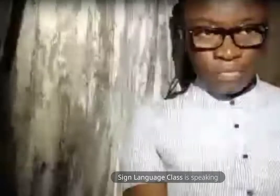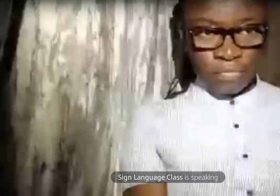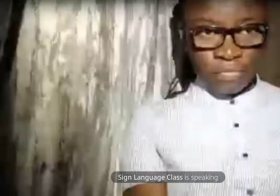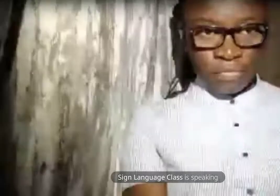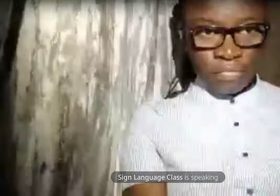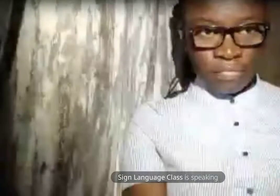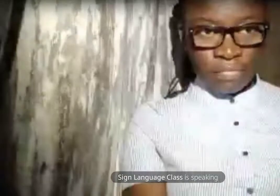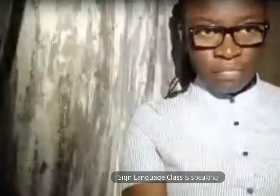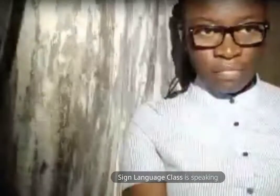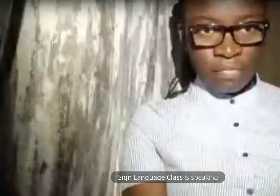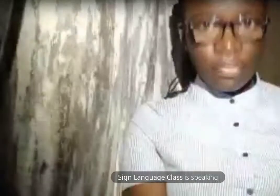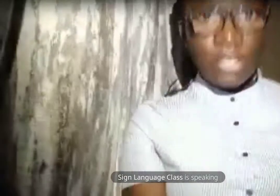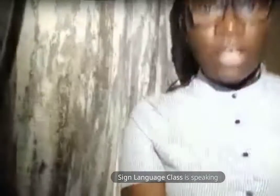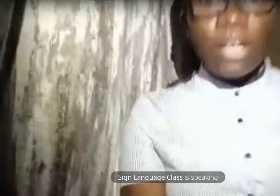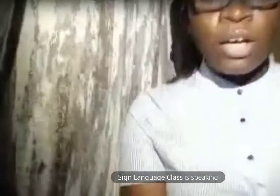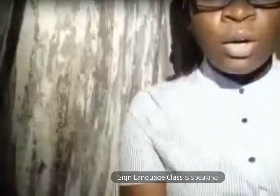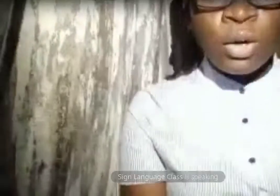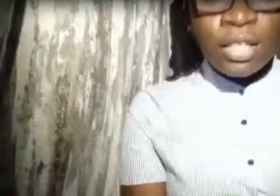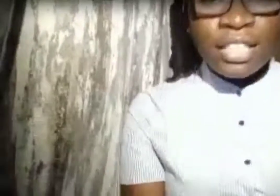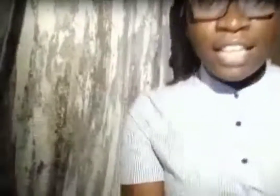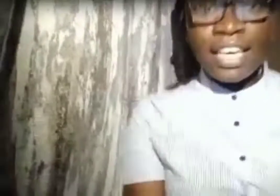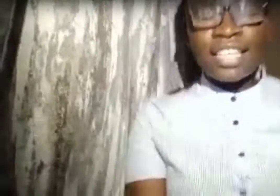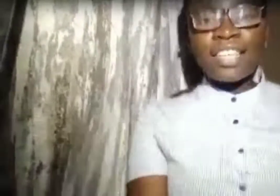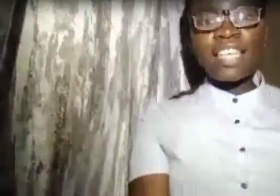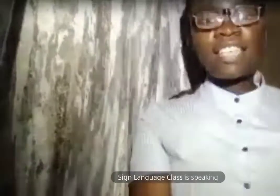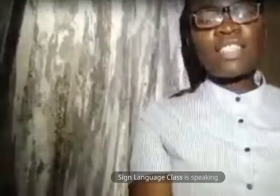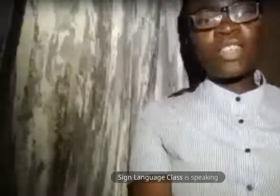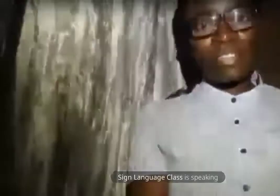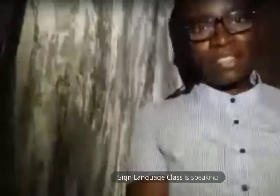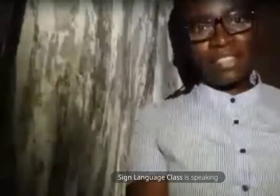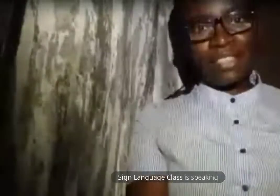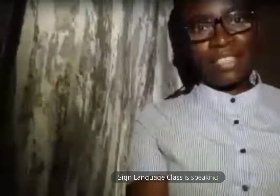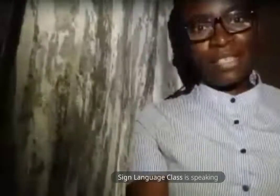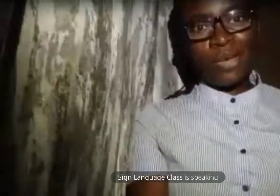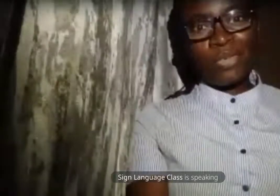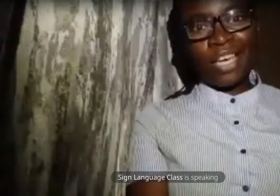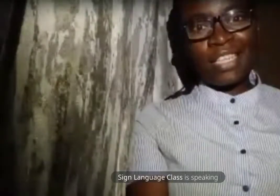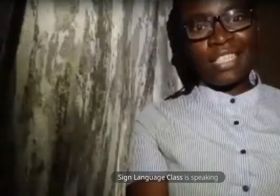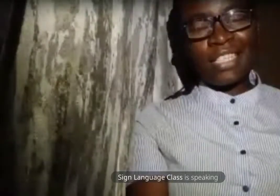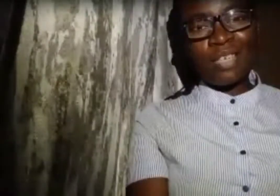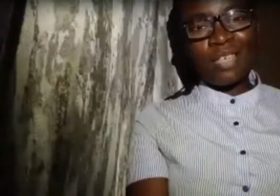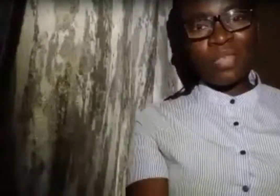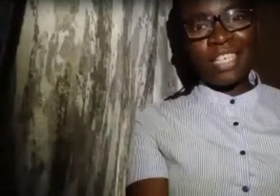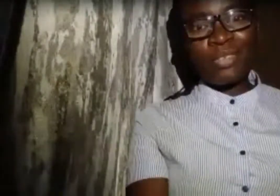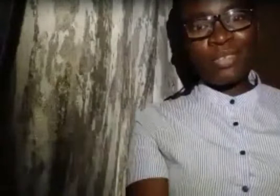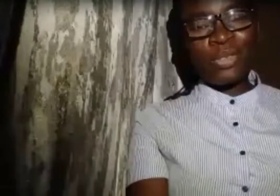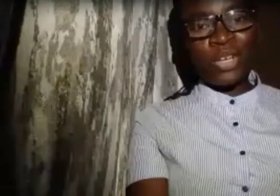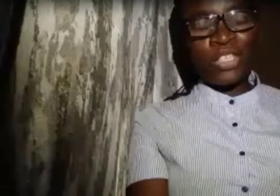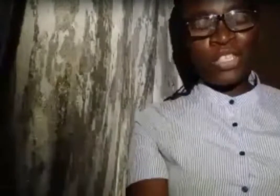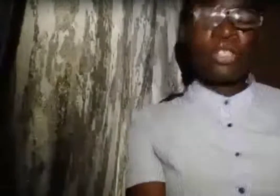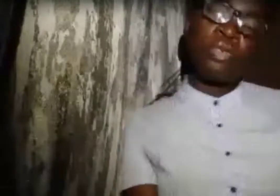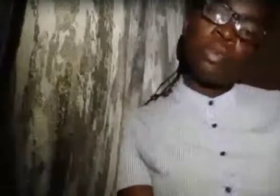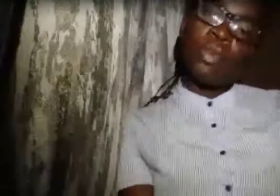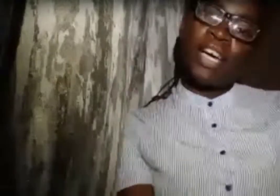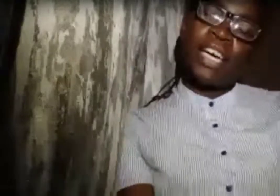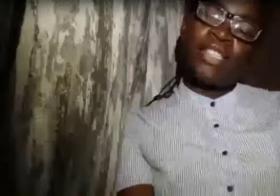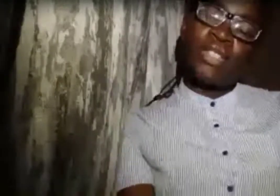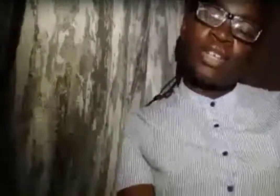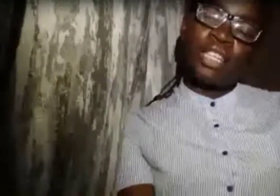Yes, she's Okay, brand. great. So if you can see me, then we'll continue from where endurance stopped. He was explaining to